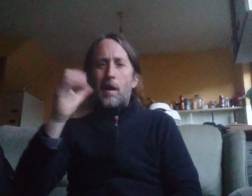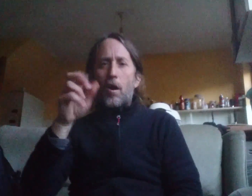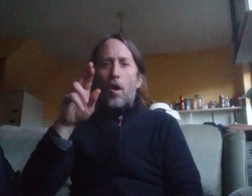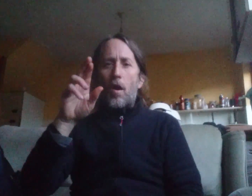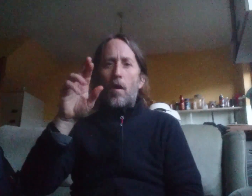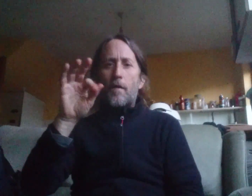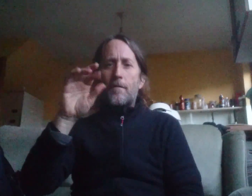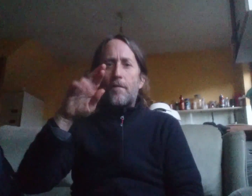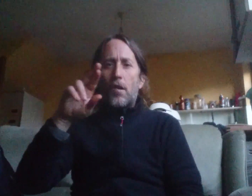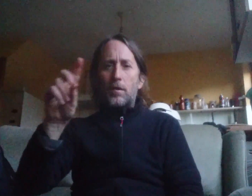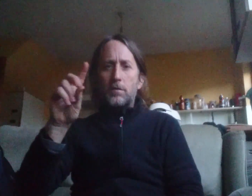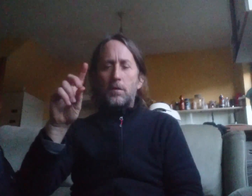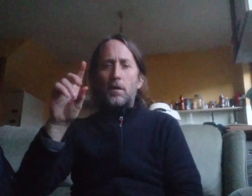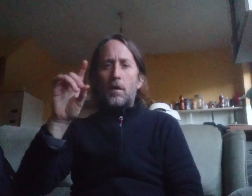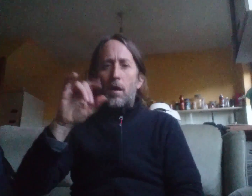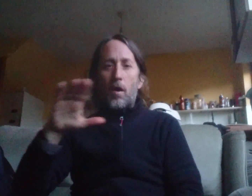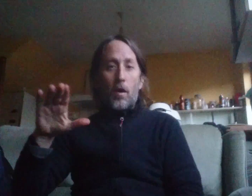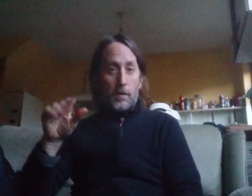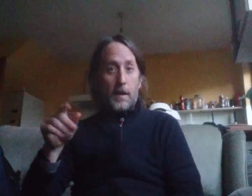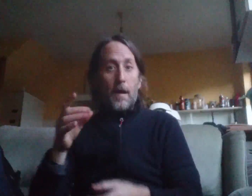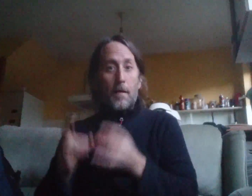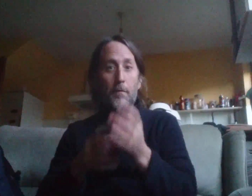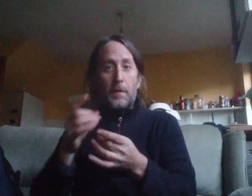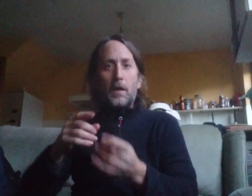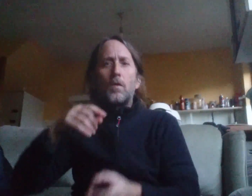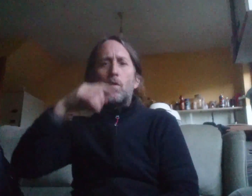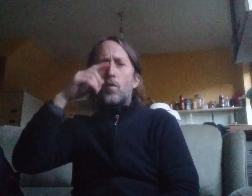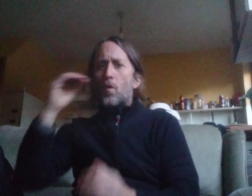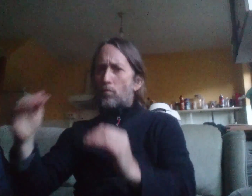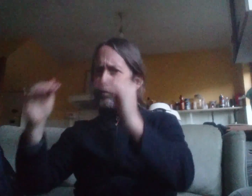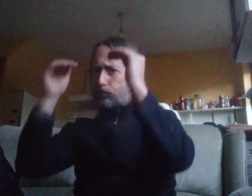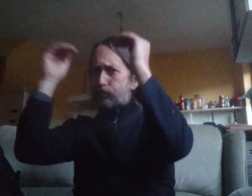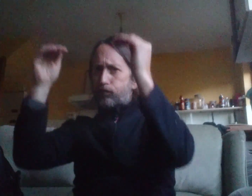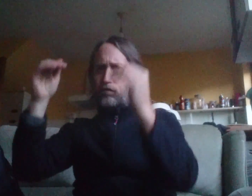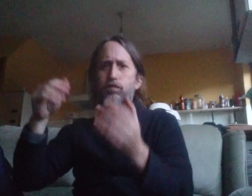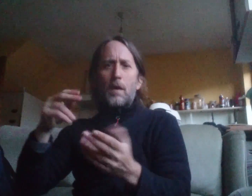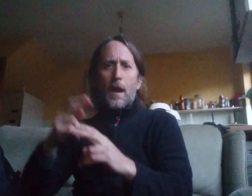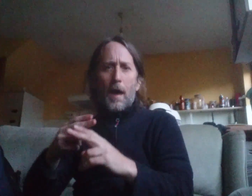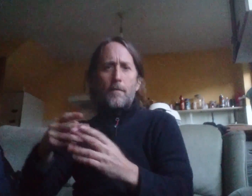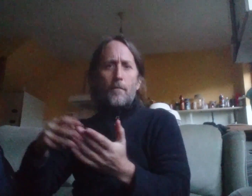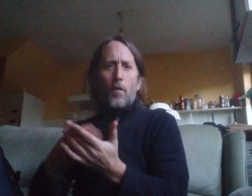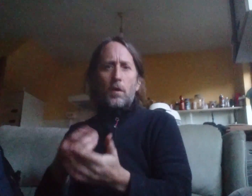high-end conventional cutlery, condemned the electric knife as a travesty of male honor.